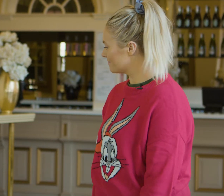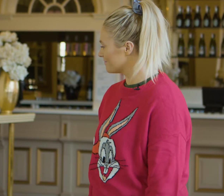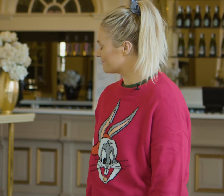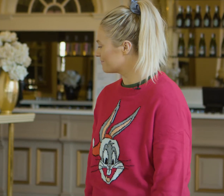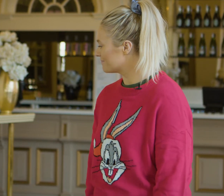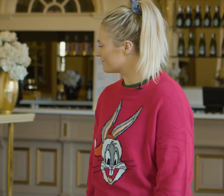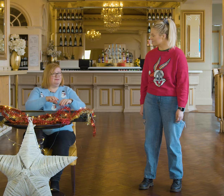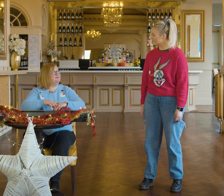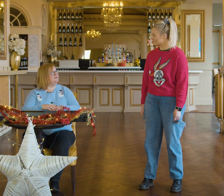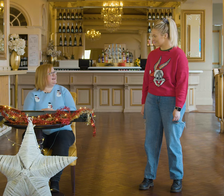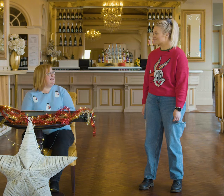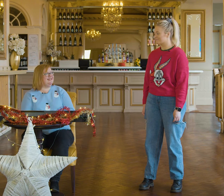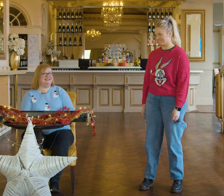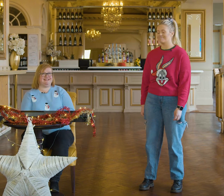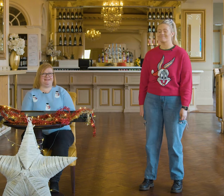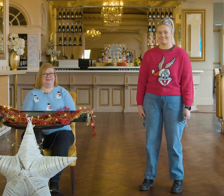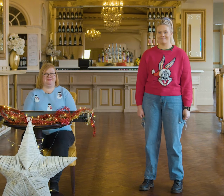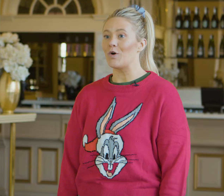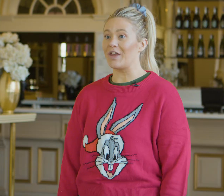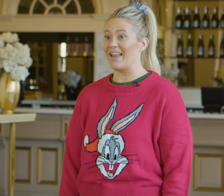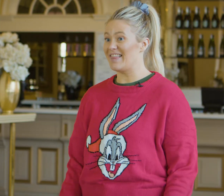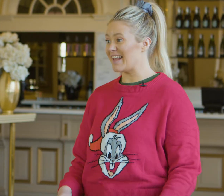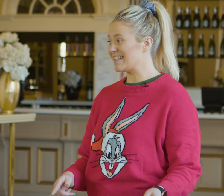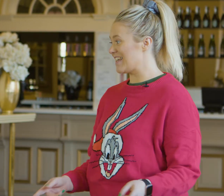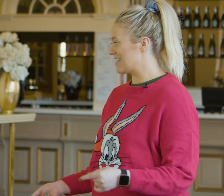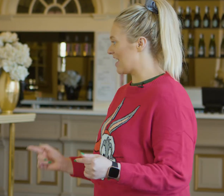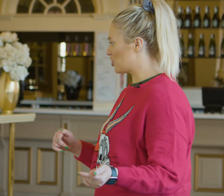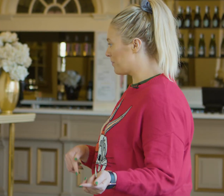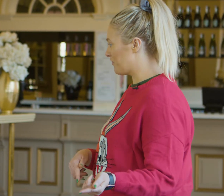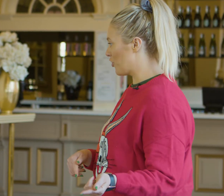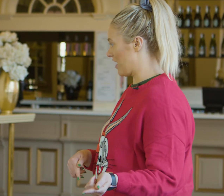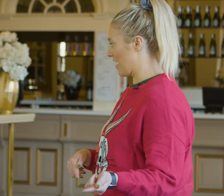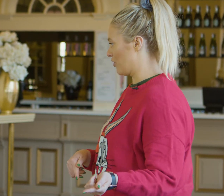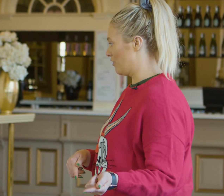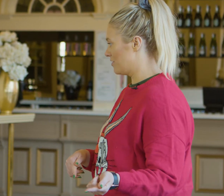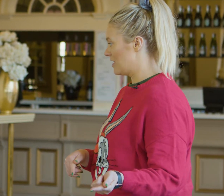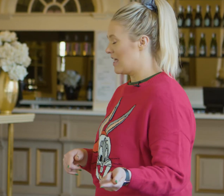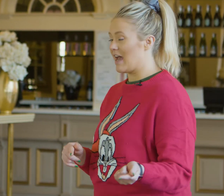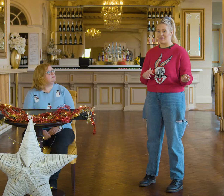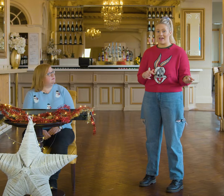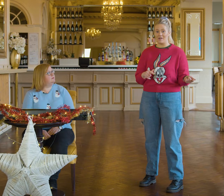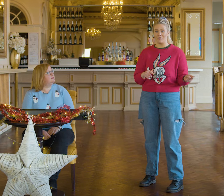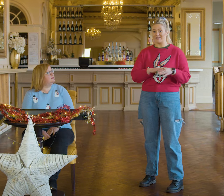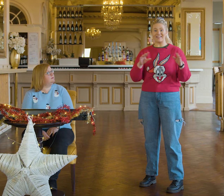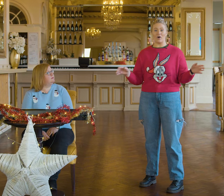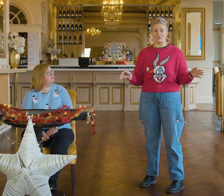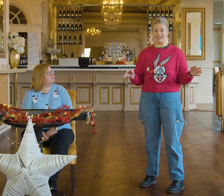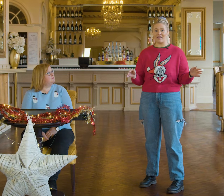everyone. Brilliant. Okay, let's sing the section before the echo. And then if we sing that all together, we can